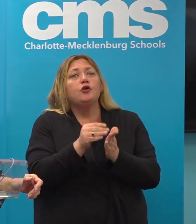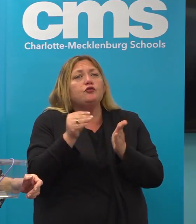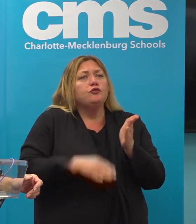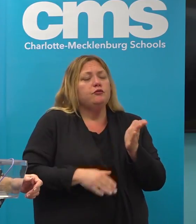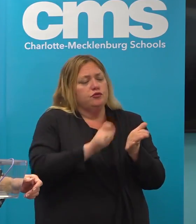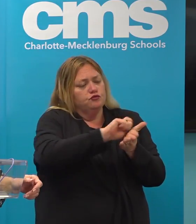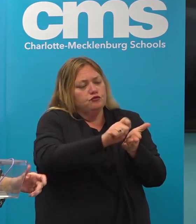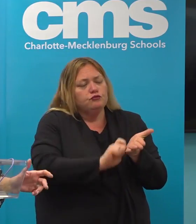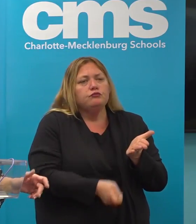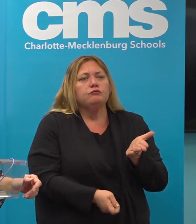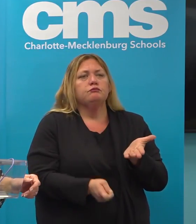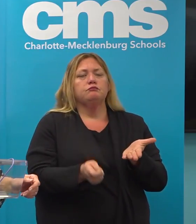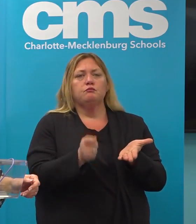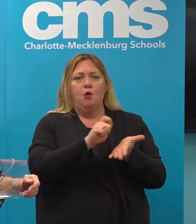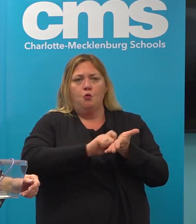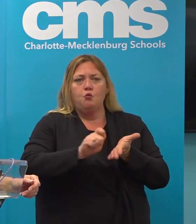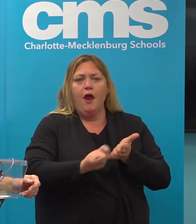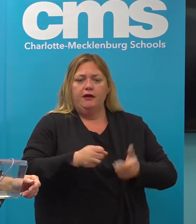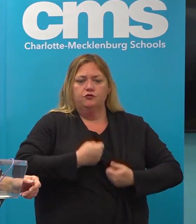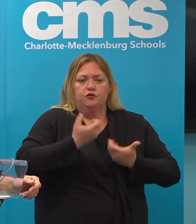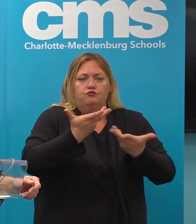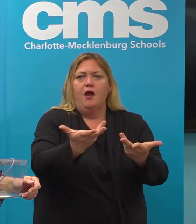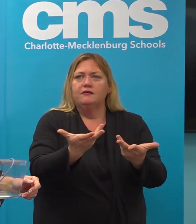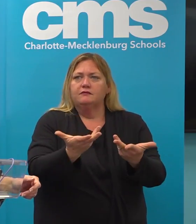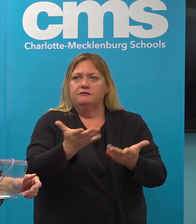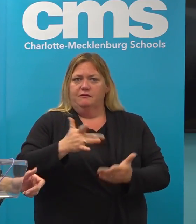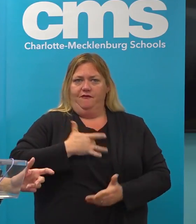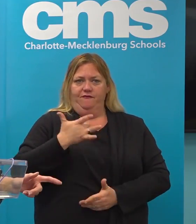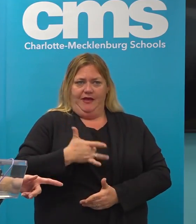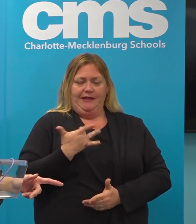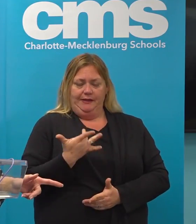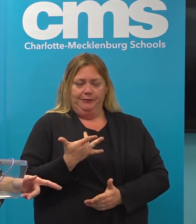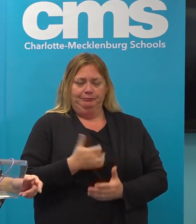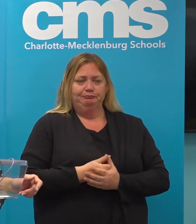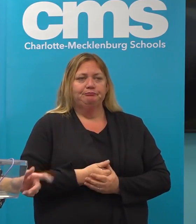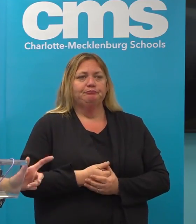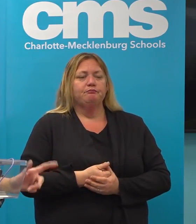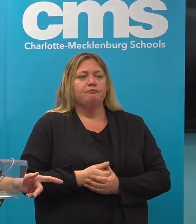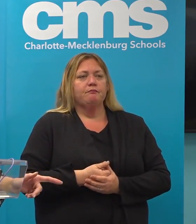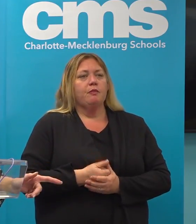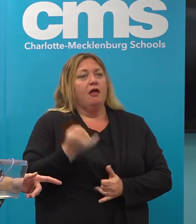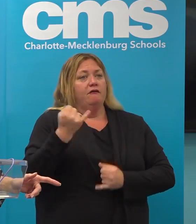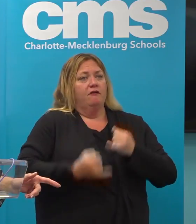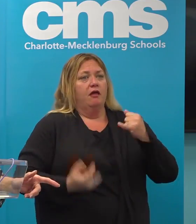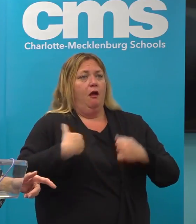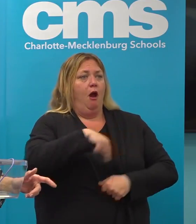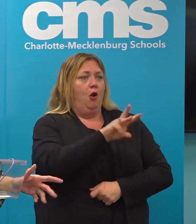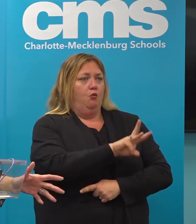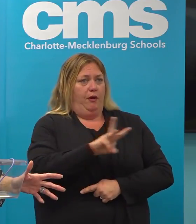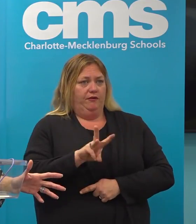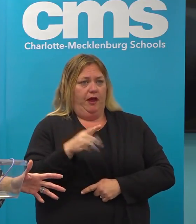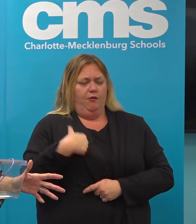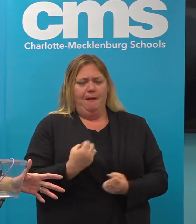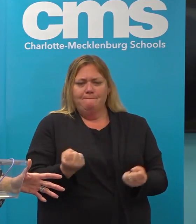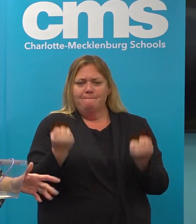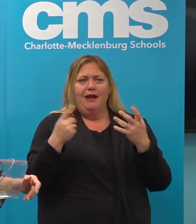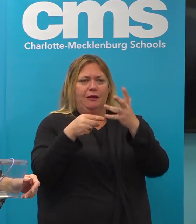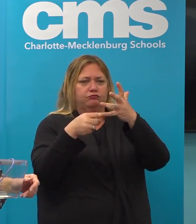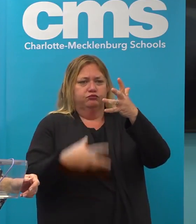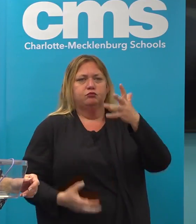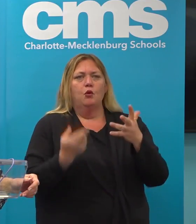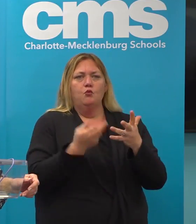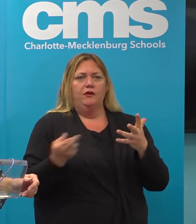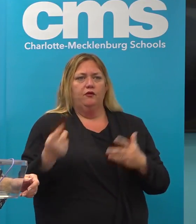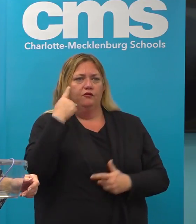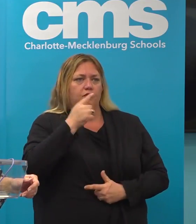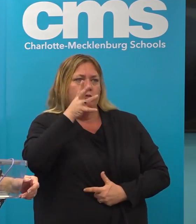journal, and write as a way to express their feelings. Finally, On our website, we have a numerous amount of resources